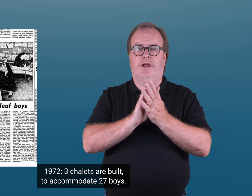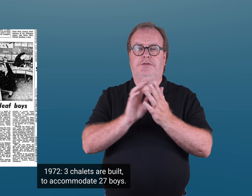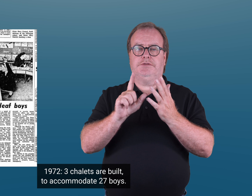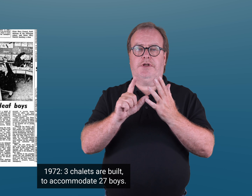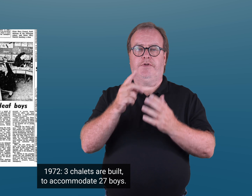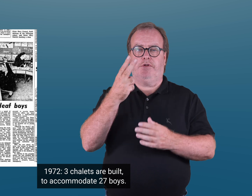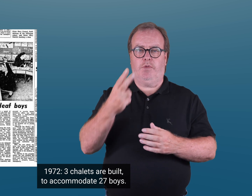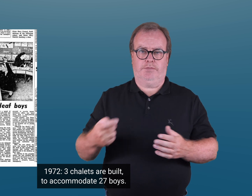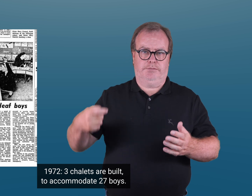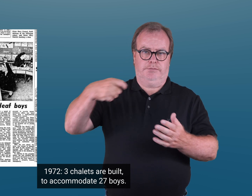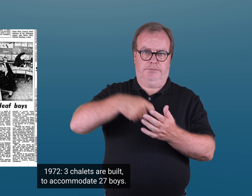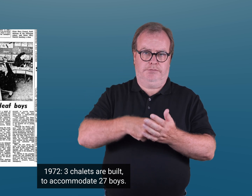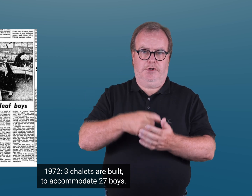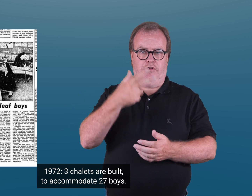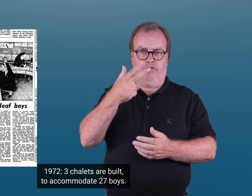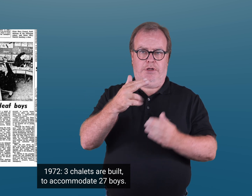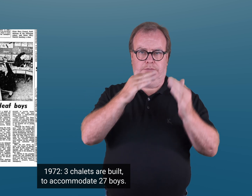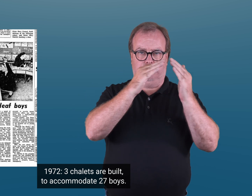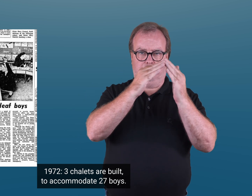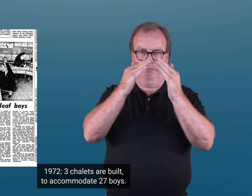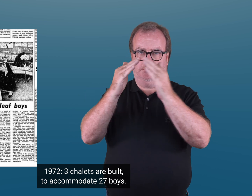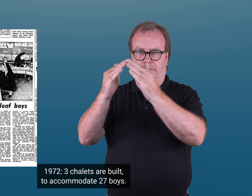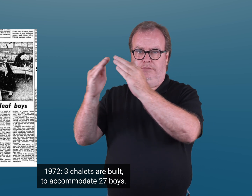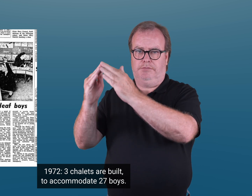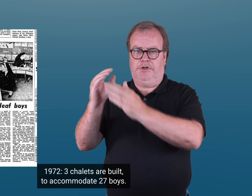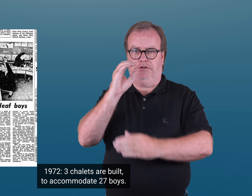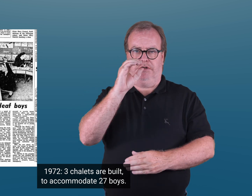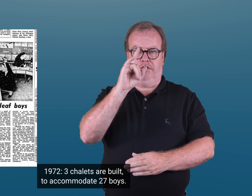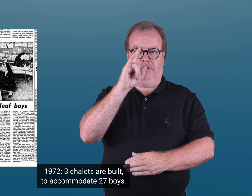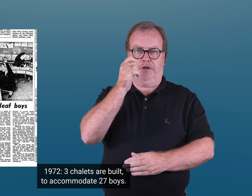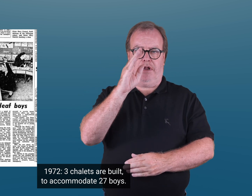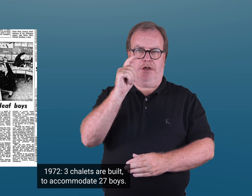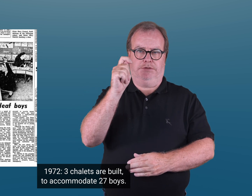1972. 3 chalets are built to accommodate 27 boys.